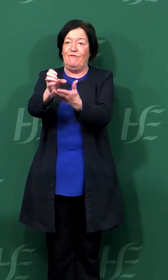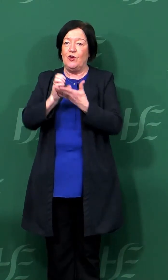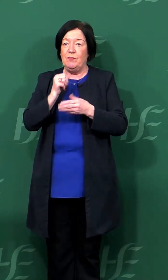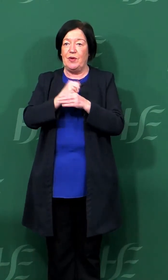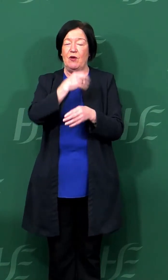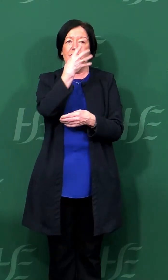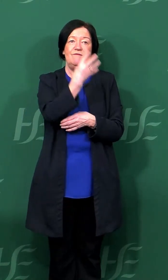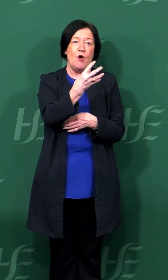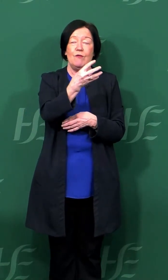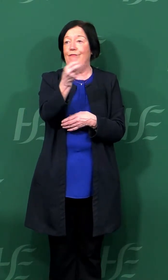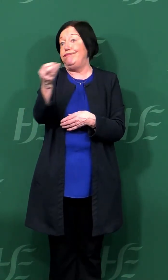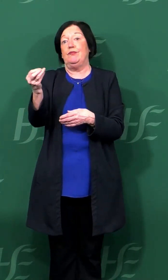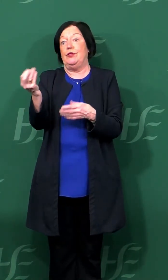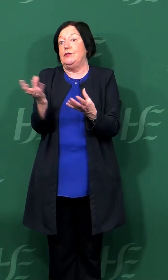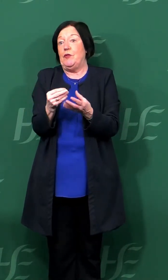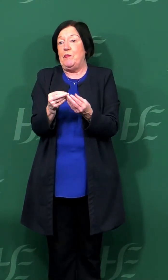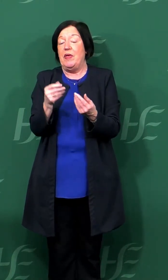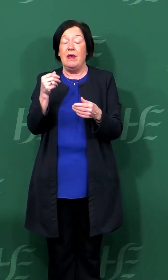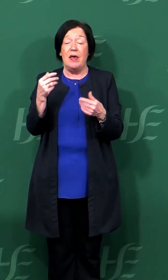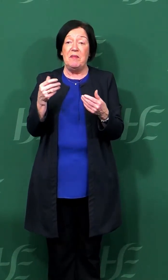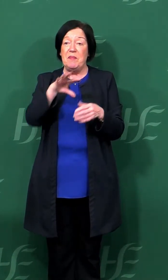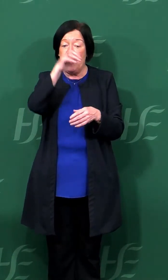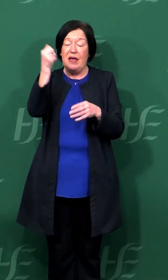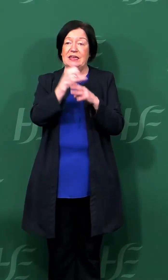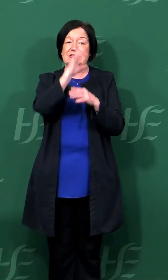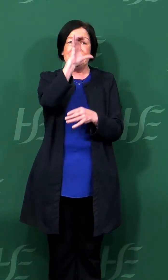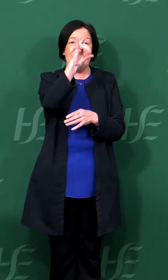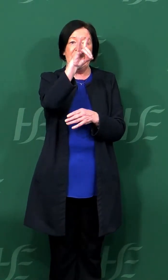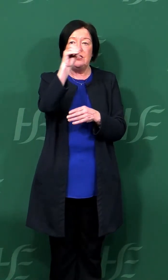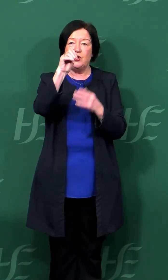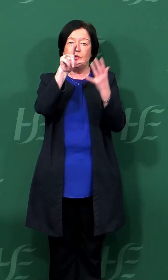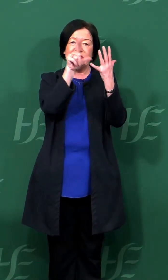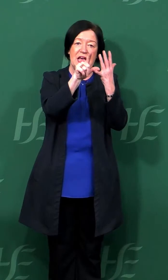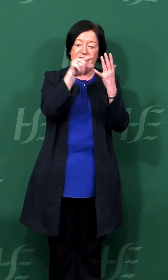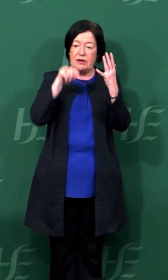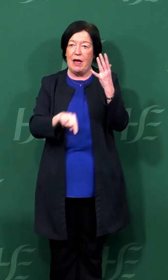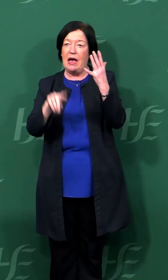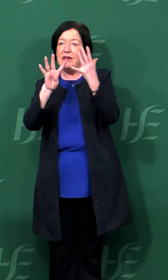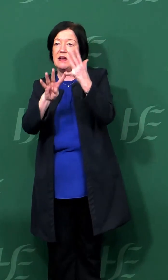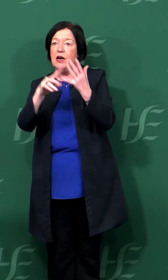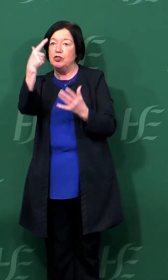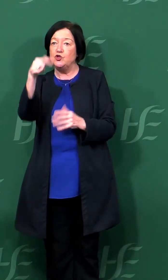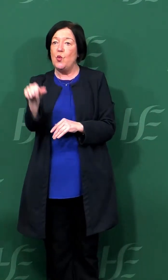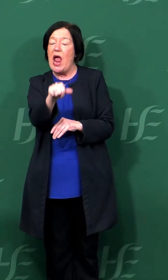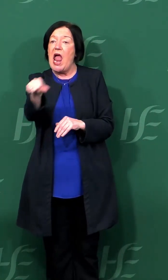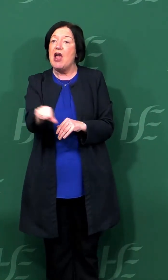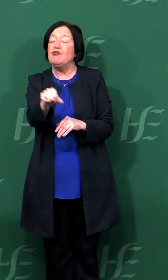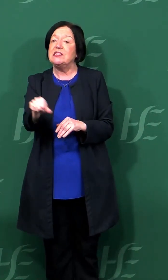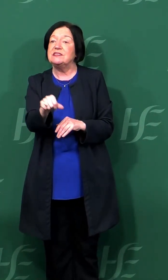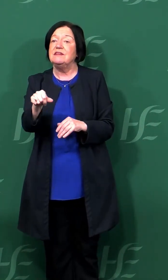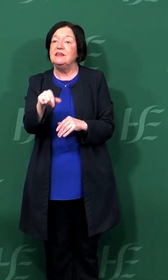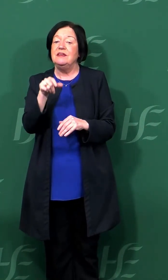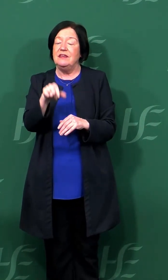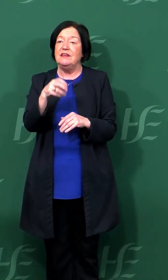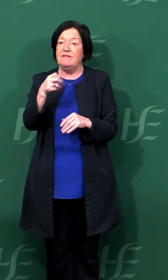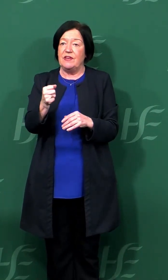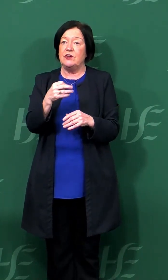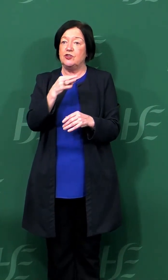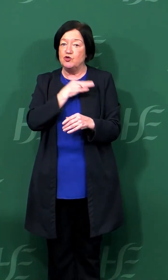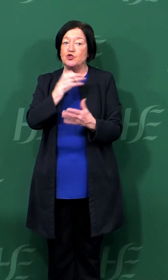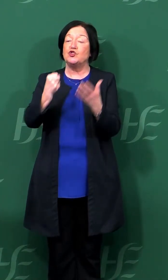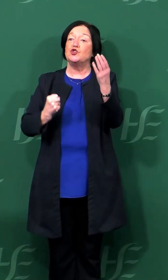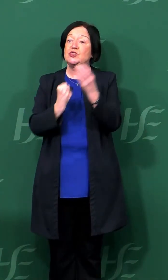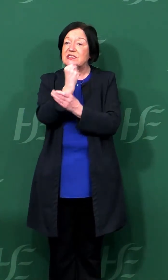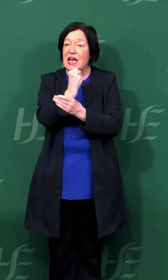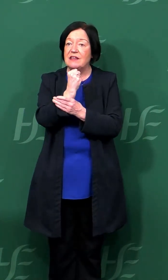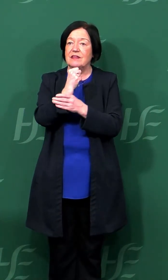about 400 and something, predominantly in CHOs 7 and 9, which would be 2 areas where actually they have had quite good success